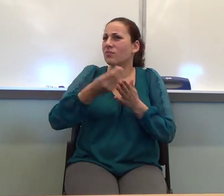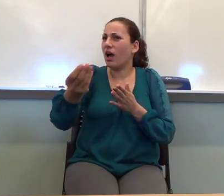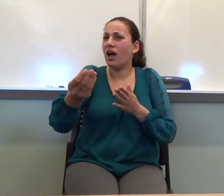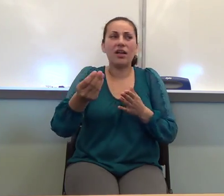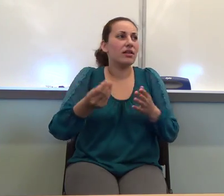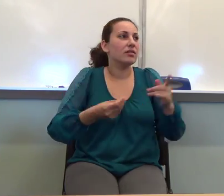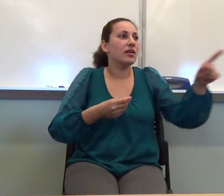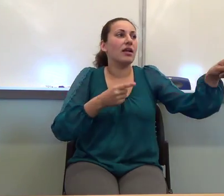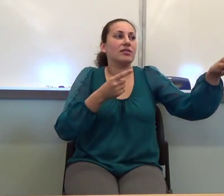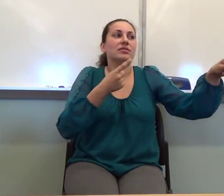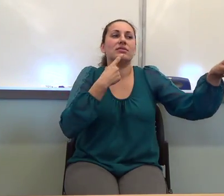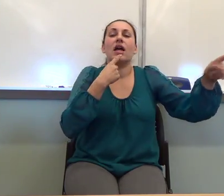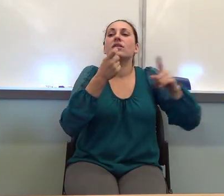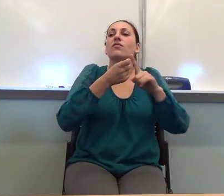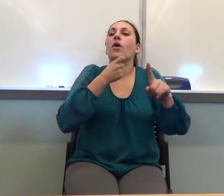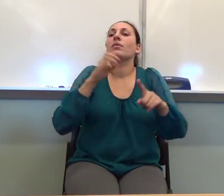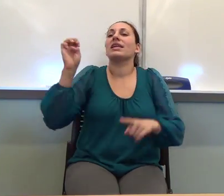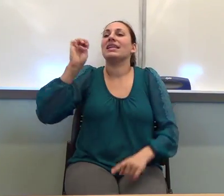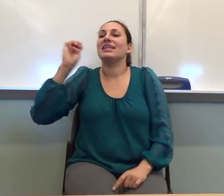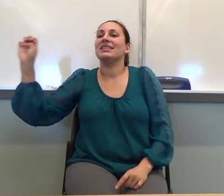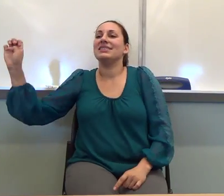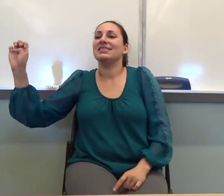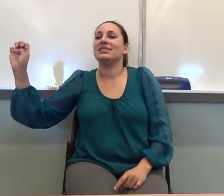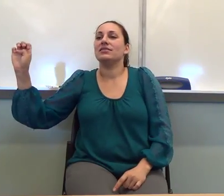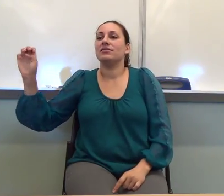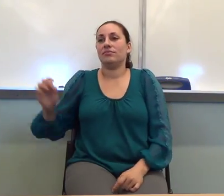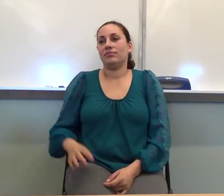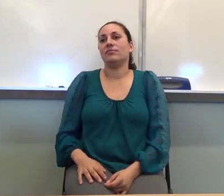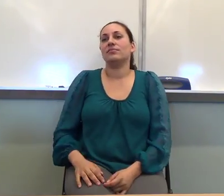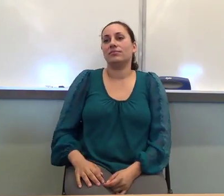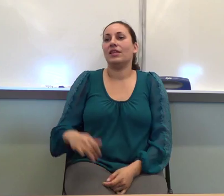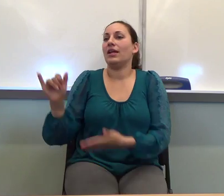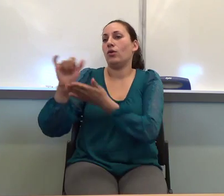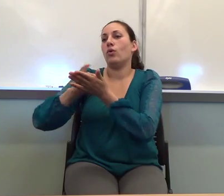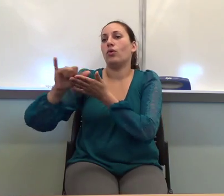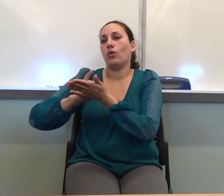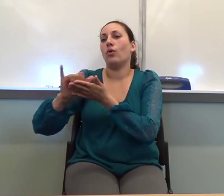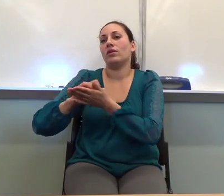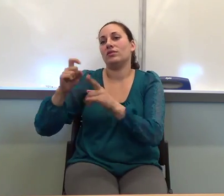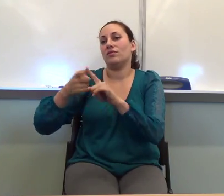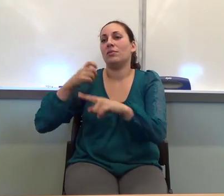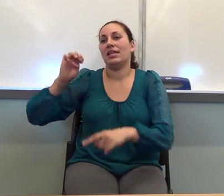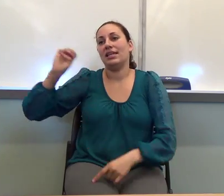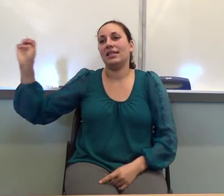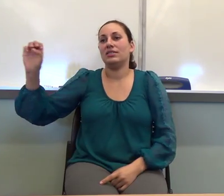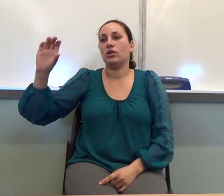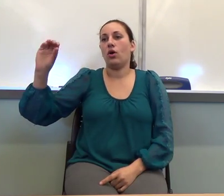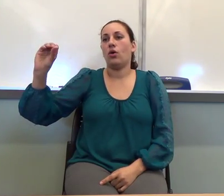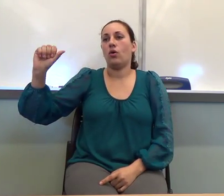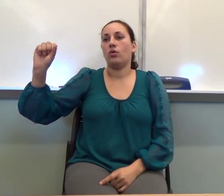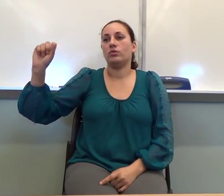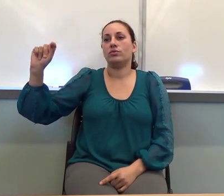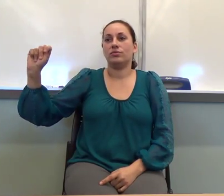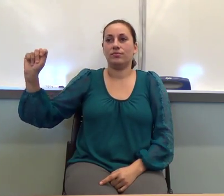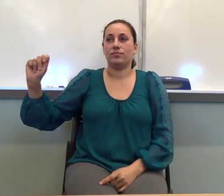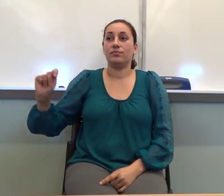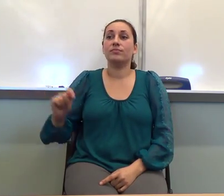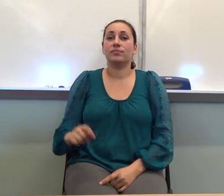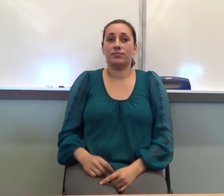East Coast. Where? East Coast. East Coast? East Coast. Yeah. Okay. Anyone else? Yeah, you've seen it,